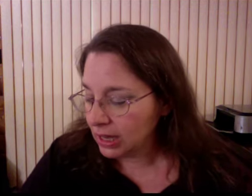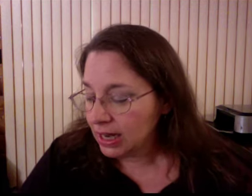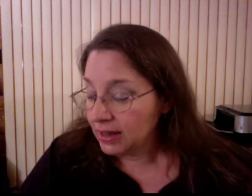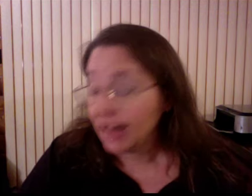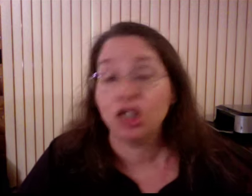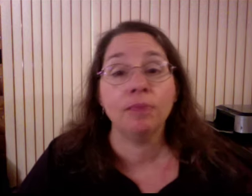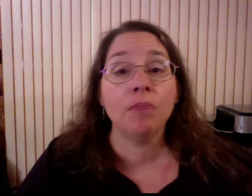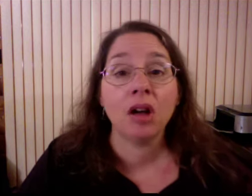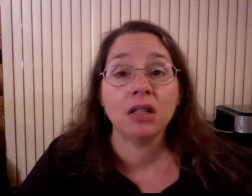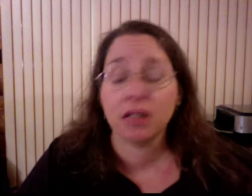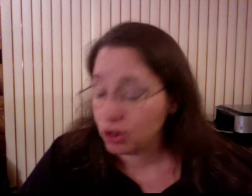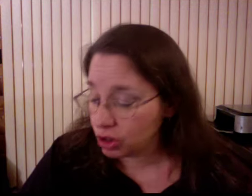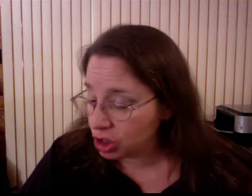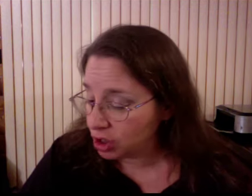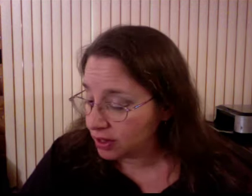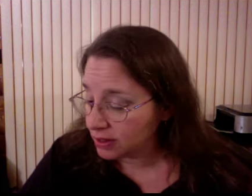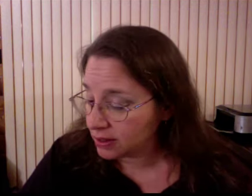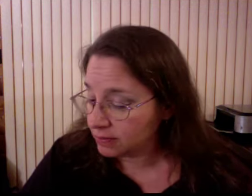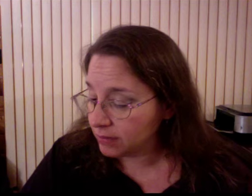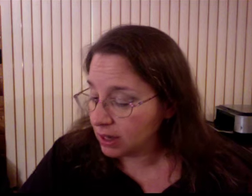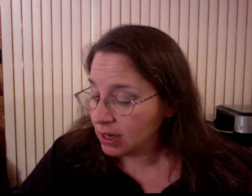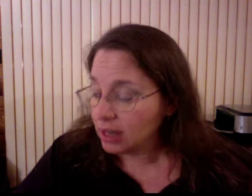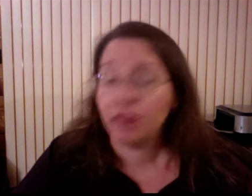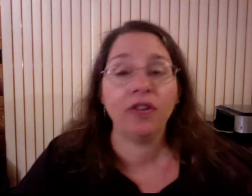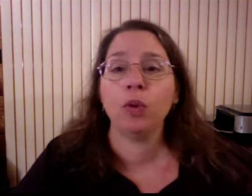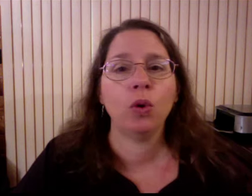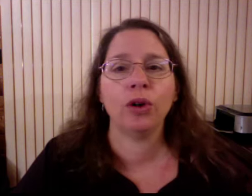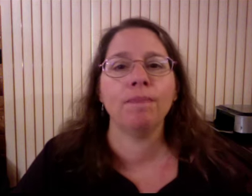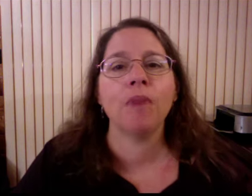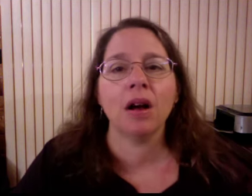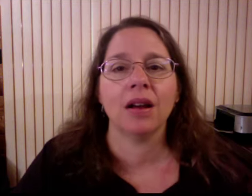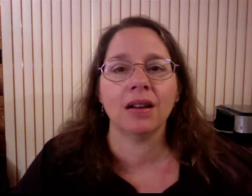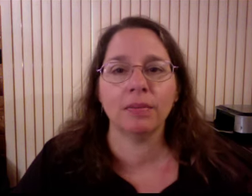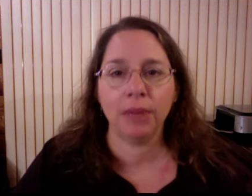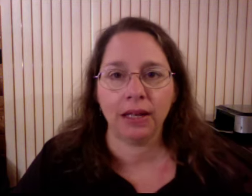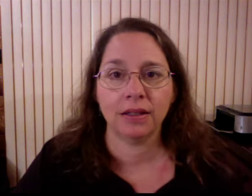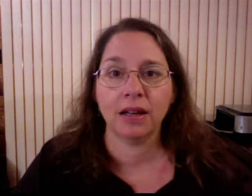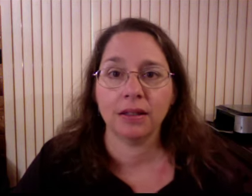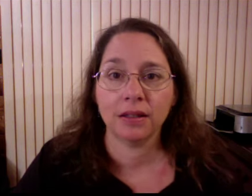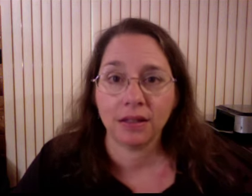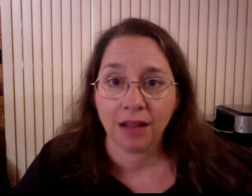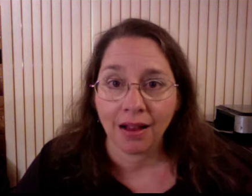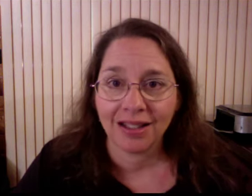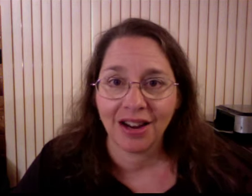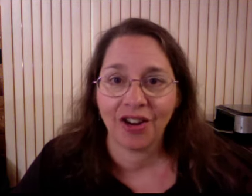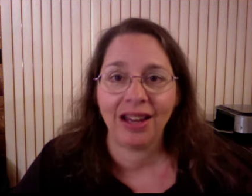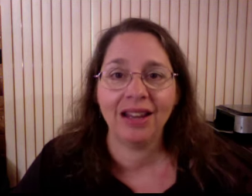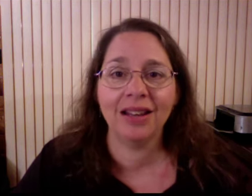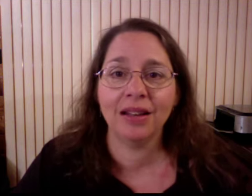The ancient monks understood this. The very word monk means solitary